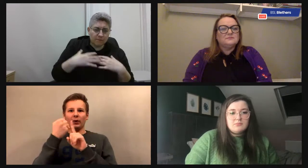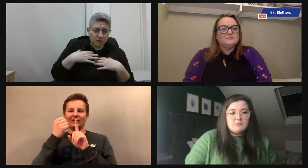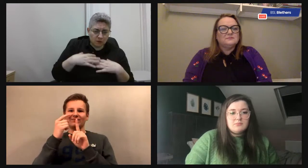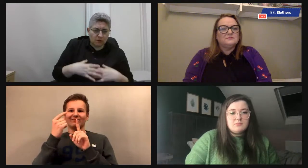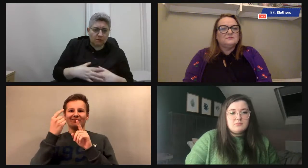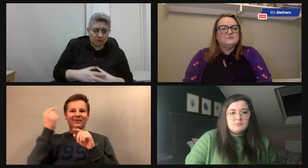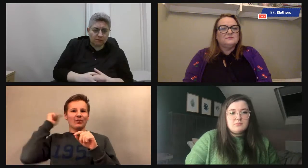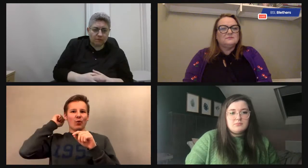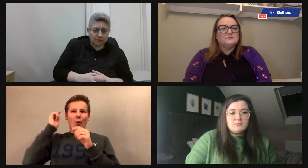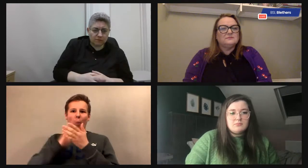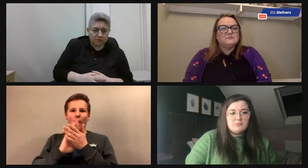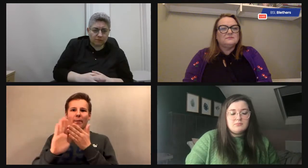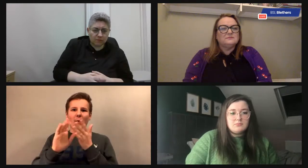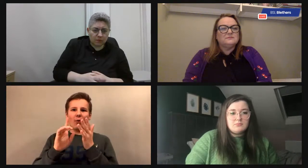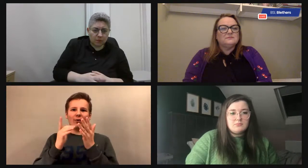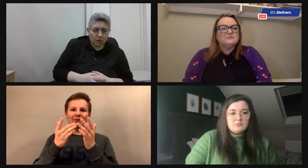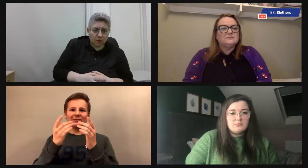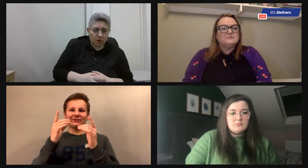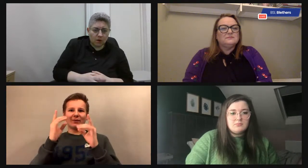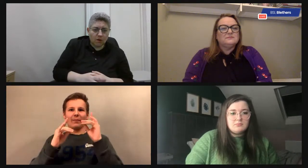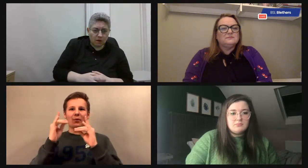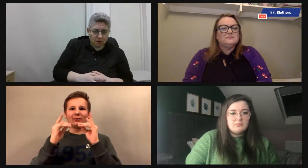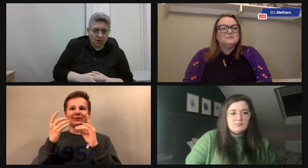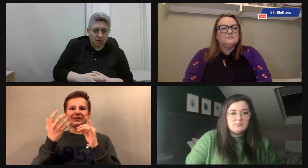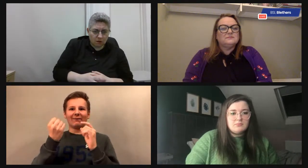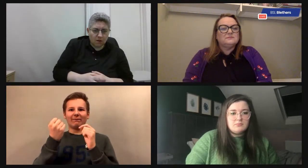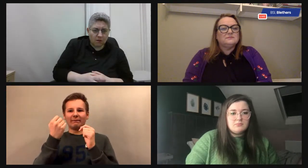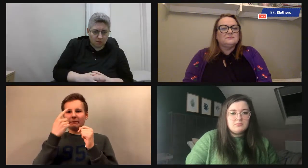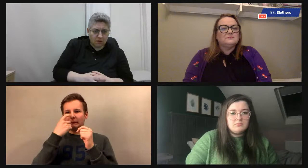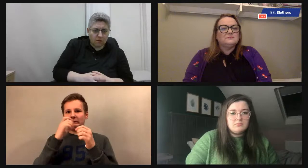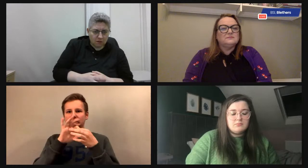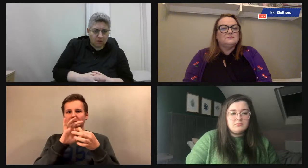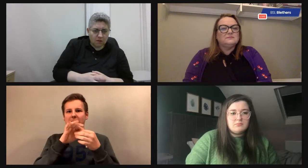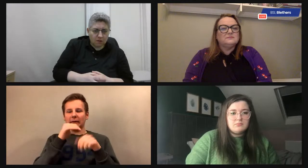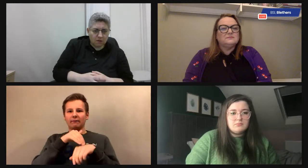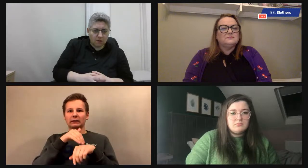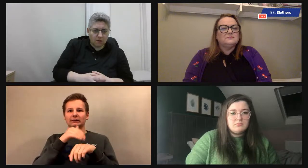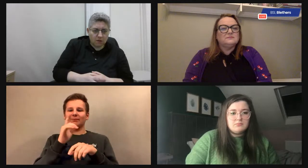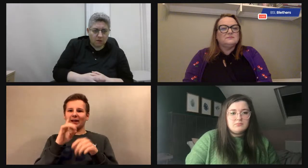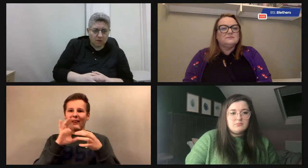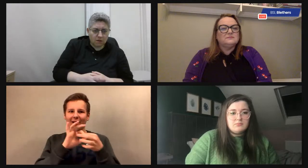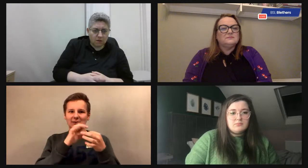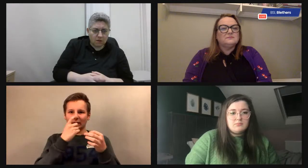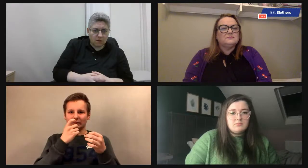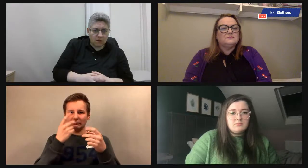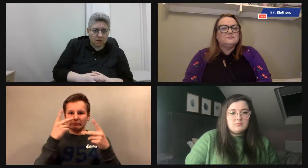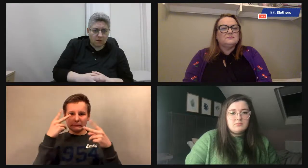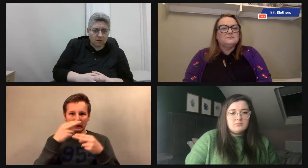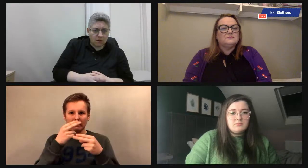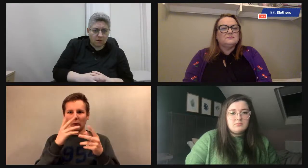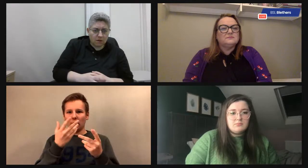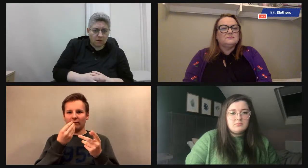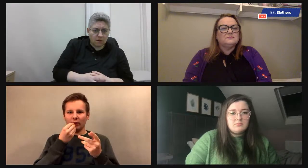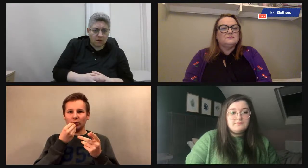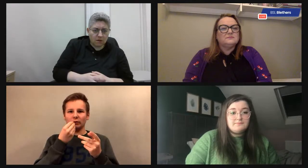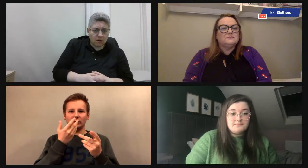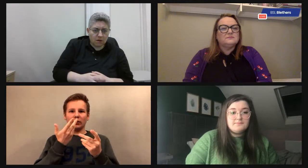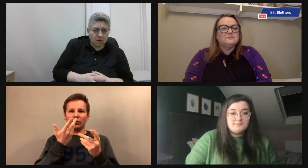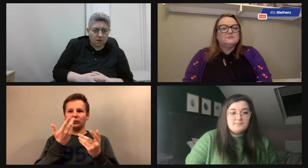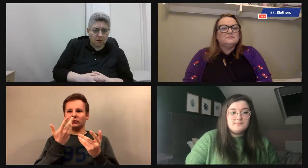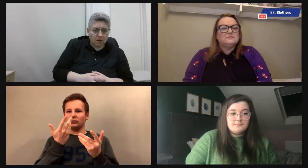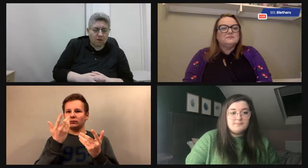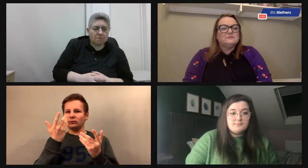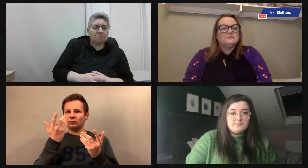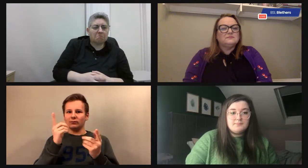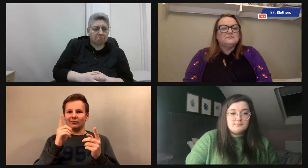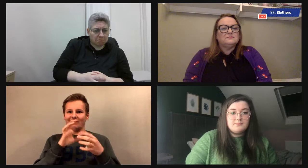puberty, and that has a huge Your body's impact, all changing. those hormones in your body. Yep, absolutely right. And that affects you. It affects